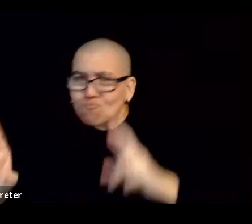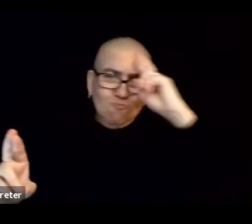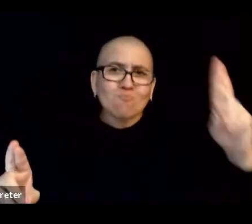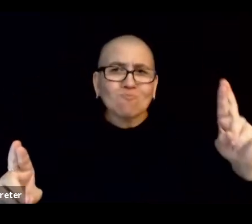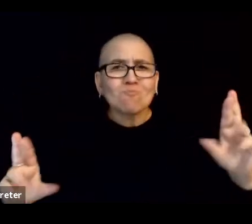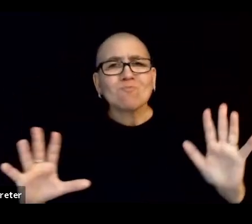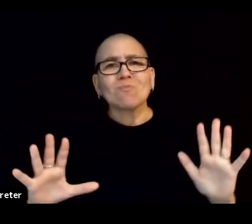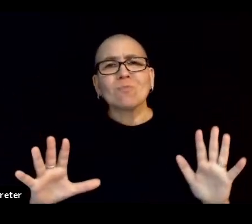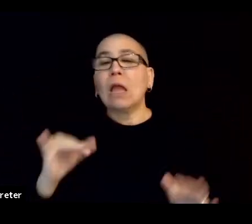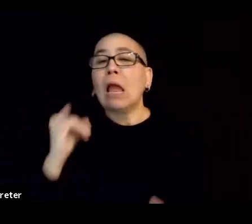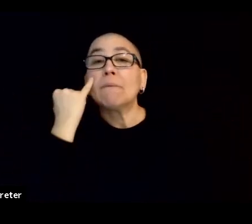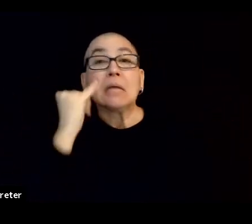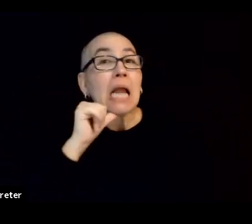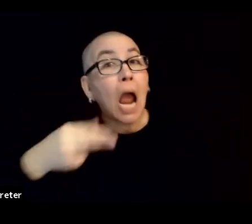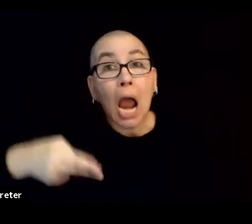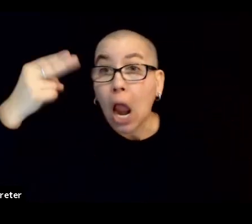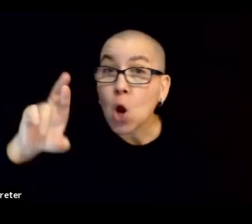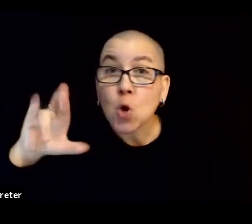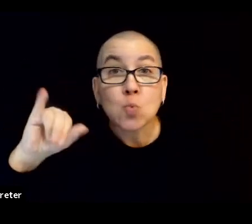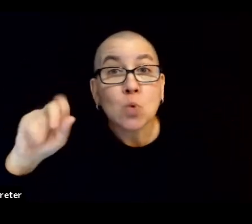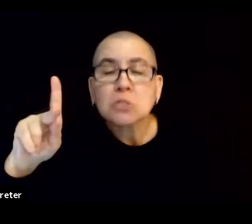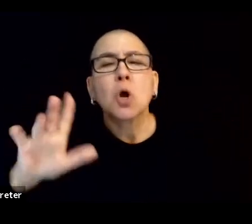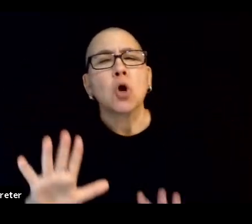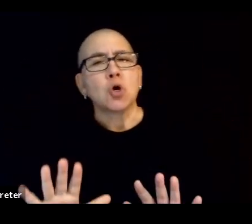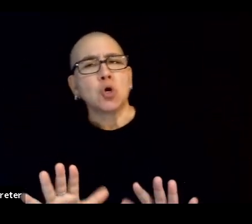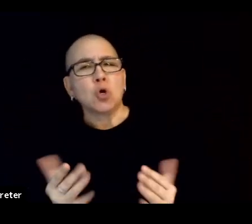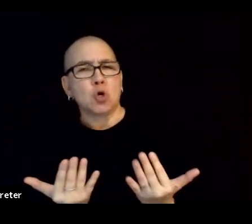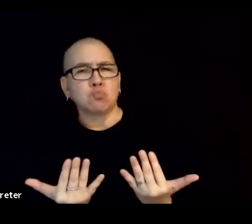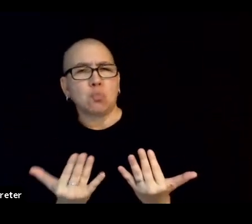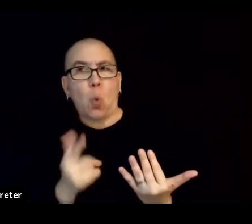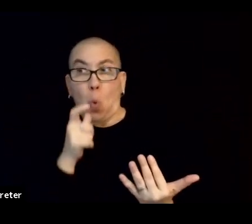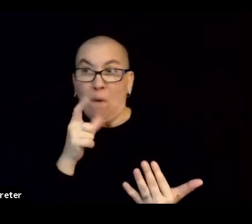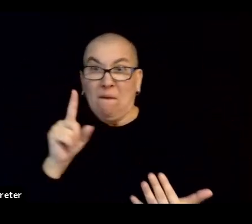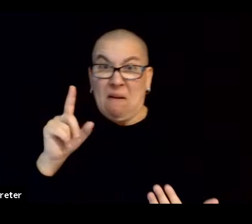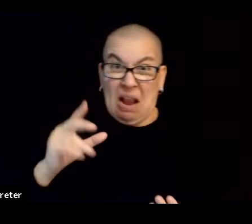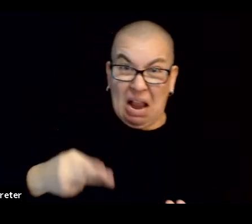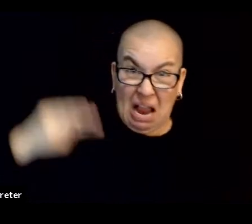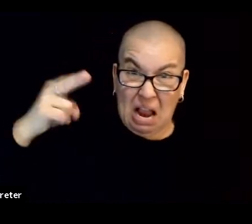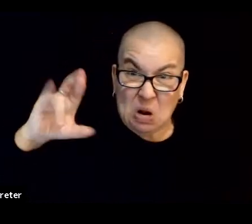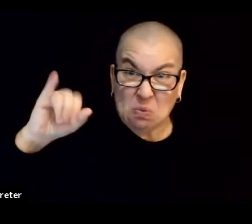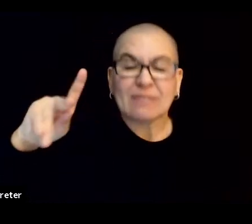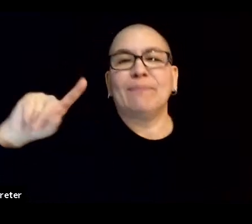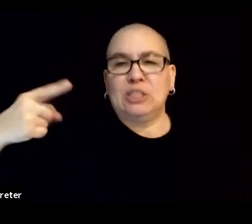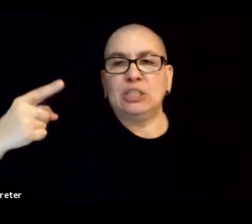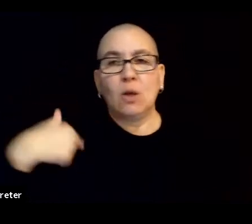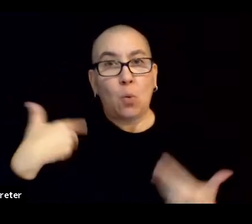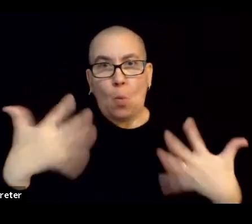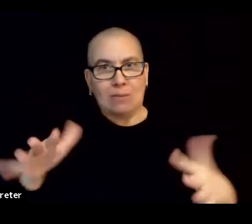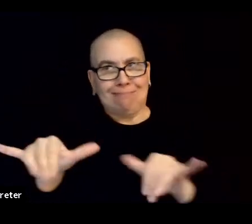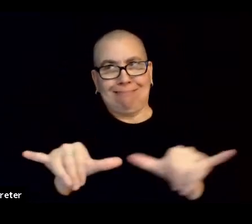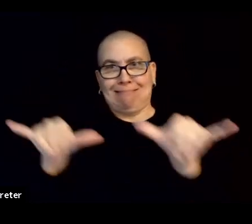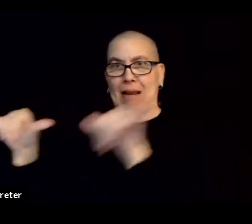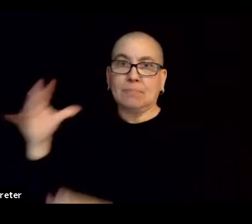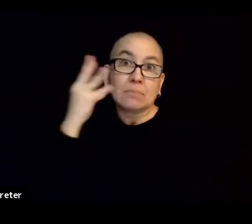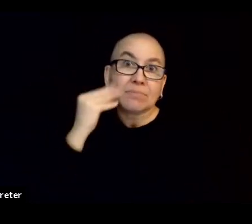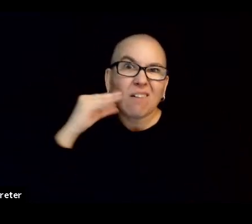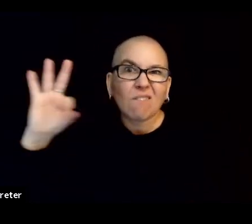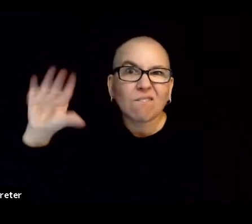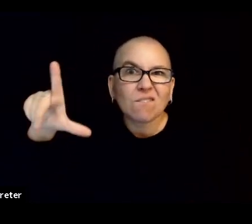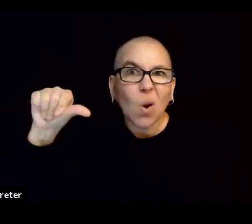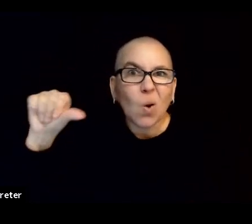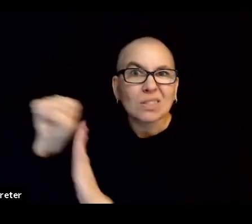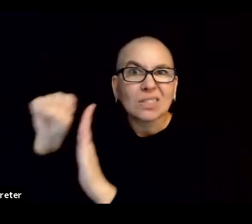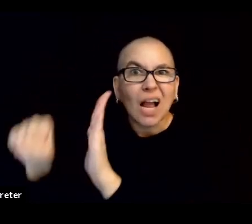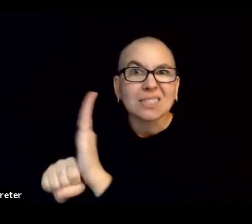everybody show up, and we had seniors at 3 a.m. waiting in line and there's no vaccines. But with this much shortage and this much demand, there are going to be